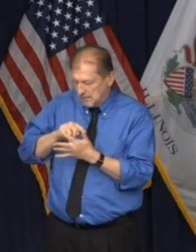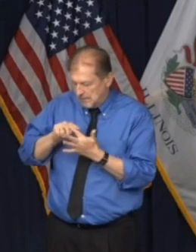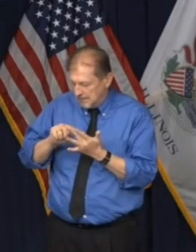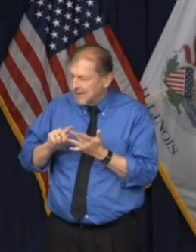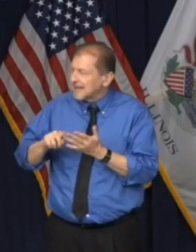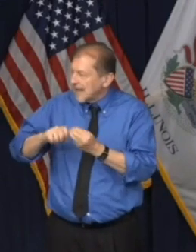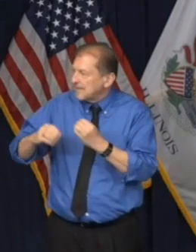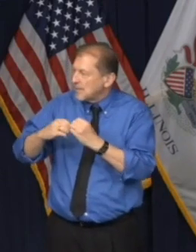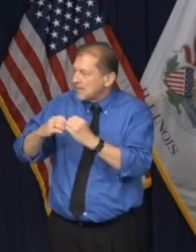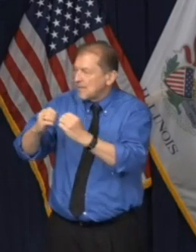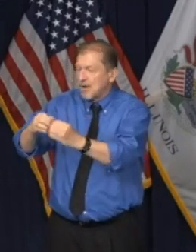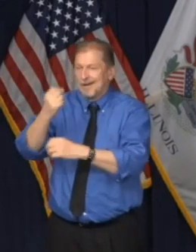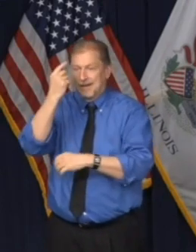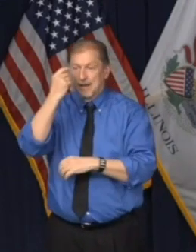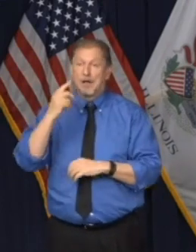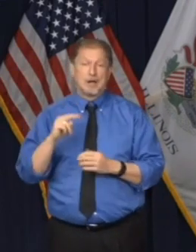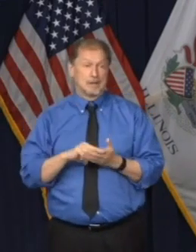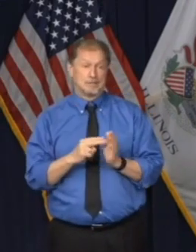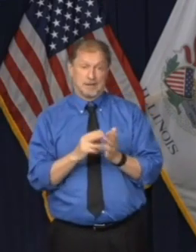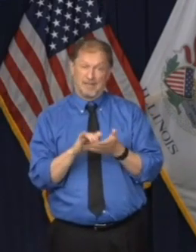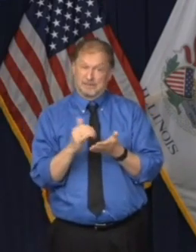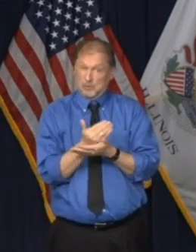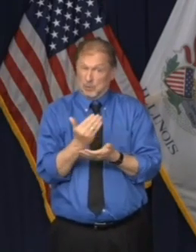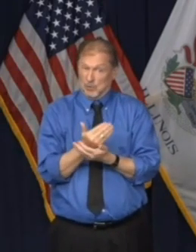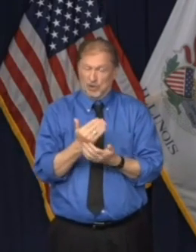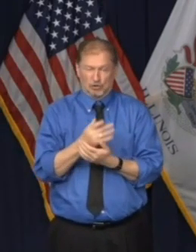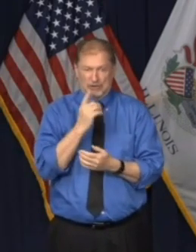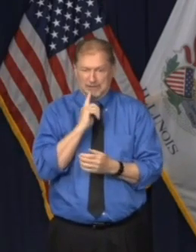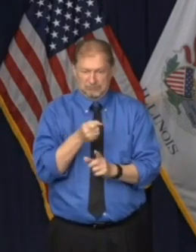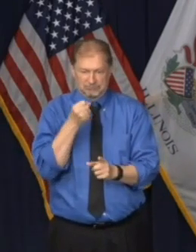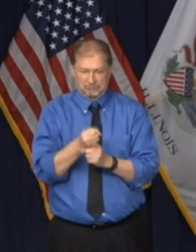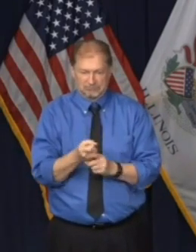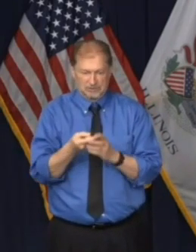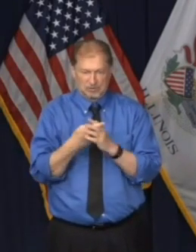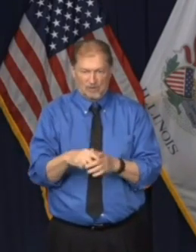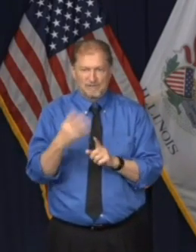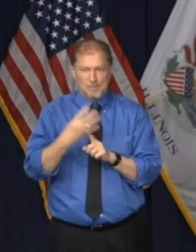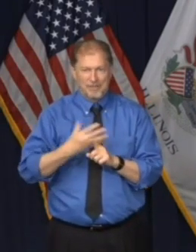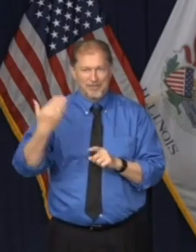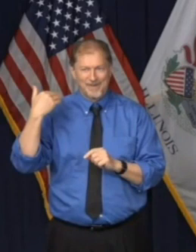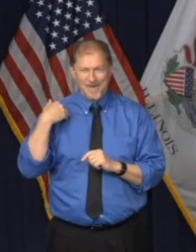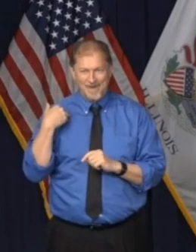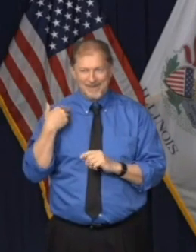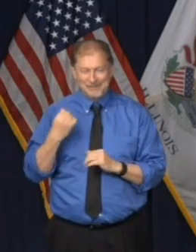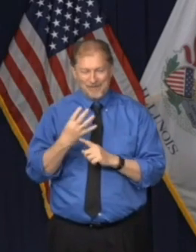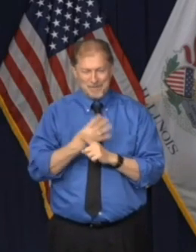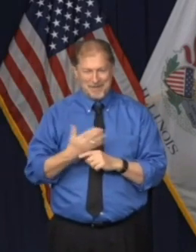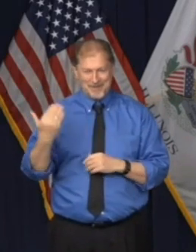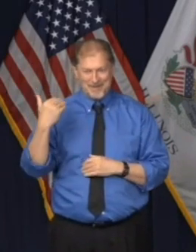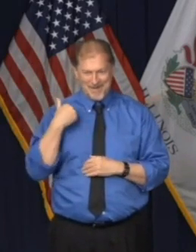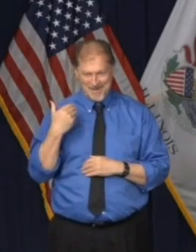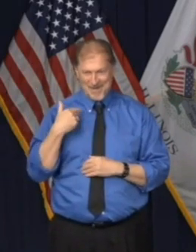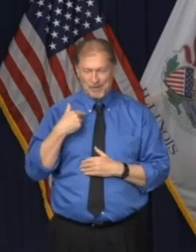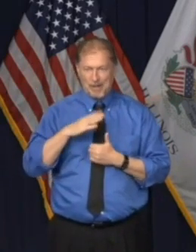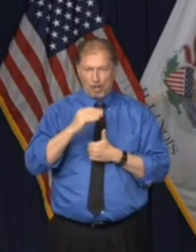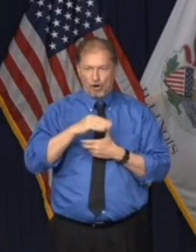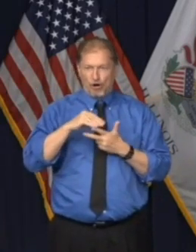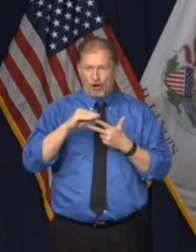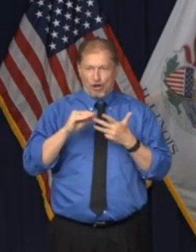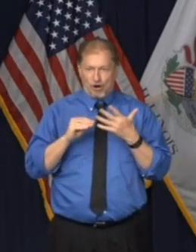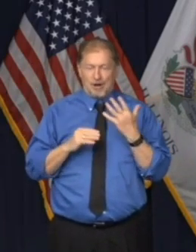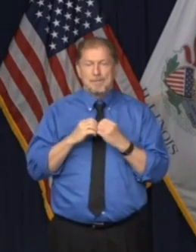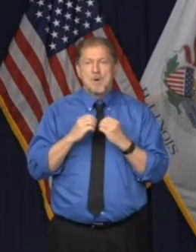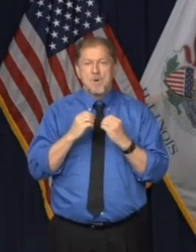Again, remembering that we've only known this virus really for the last 4 months. And so as we get more data, as we see more people who